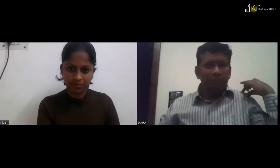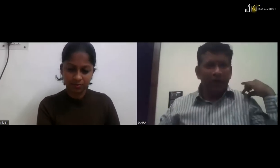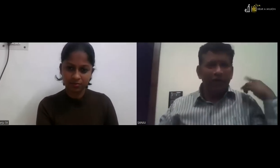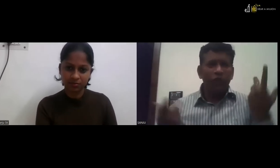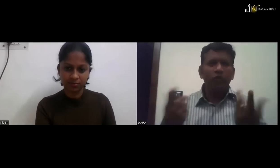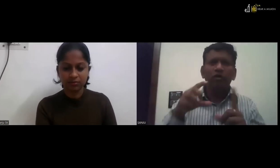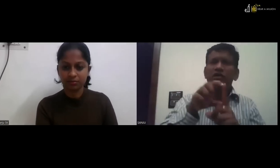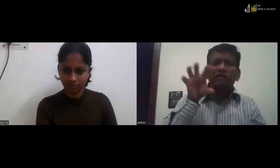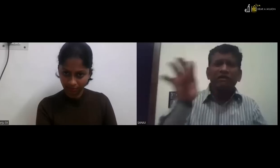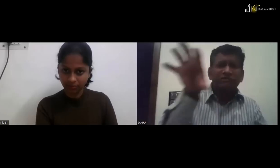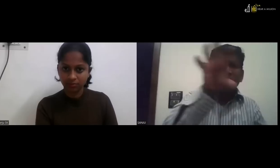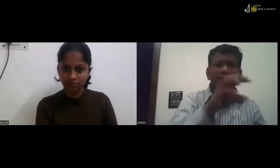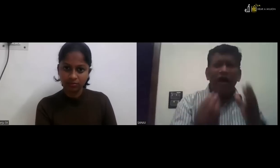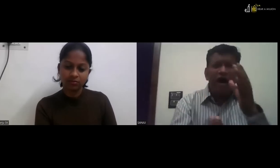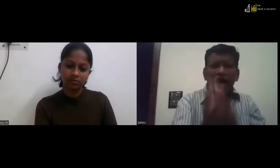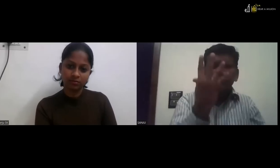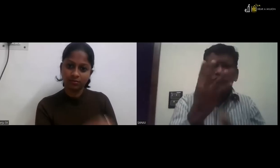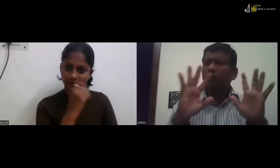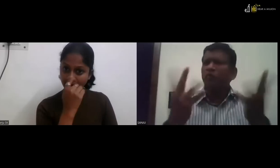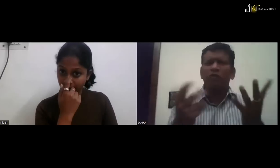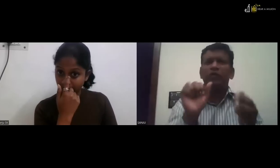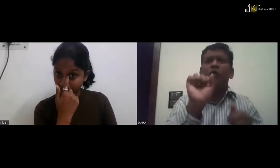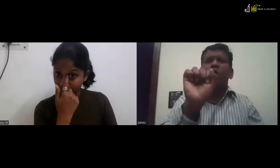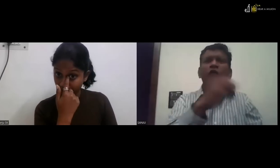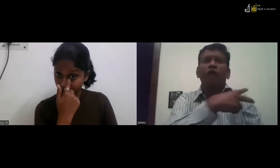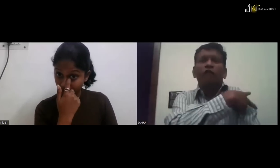we wanted to know that.